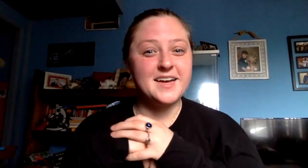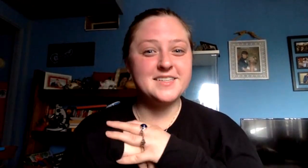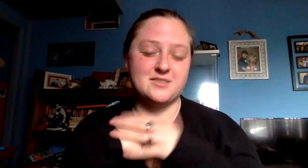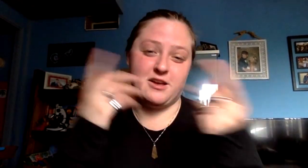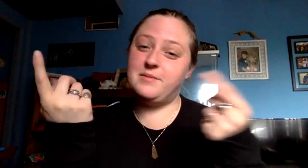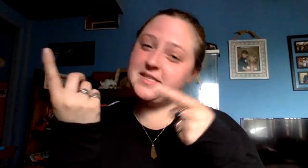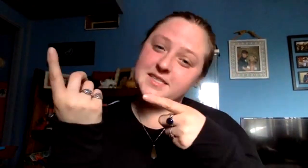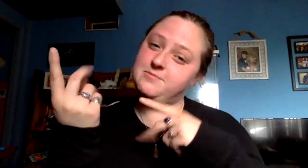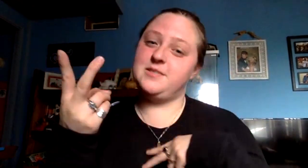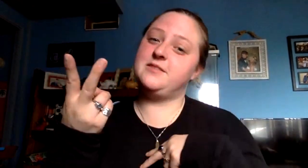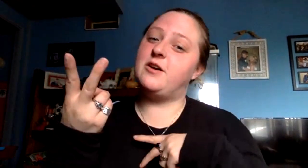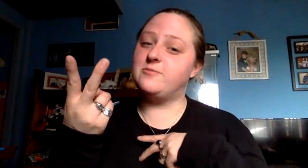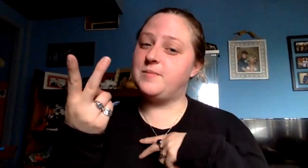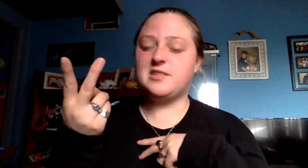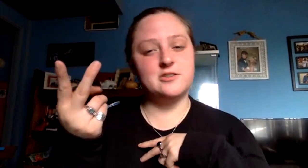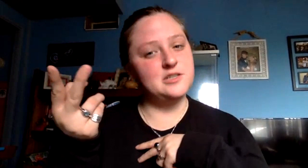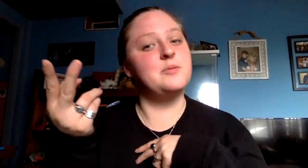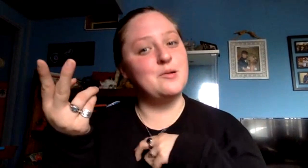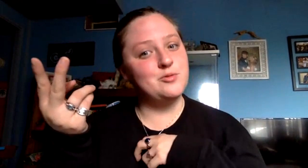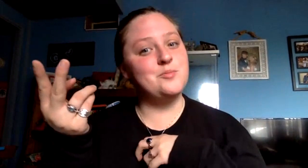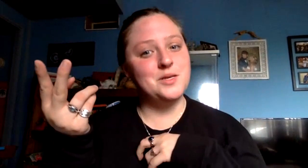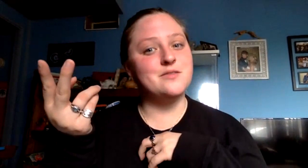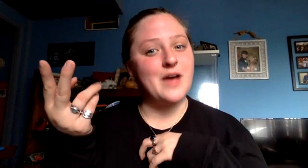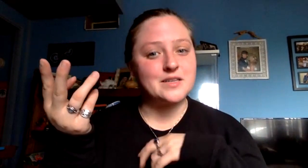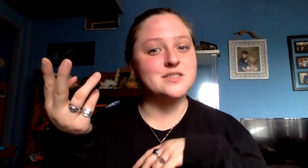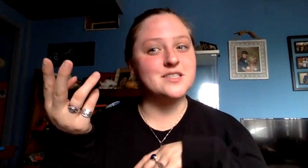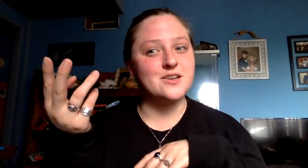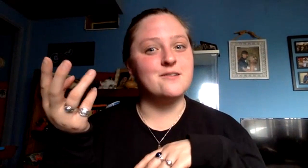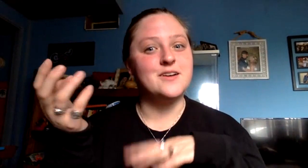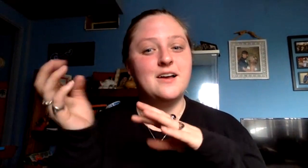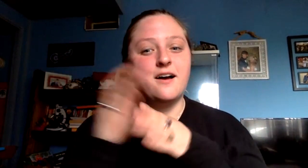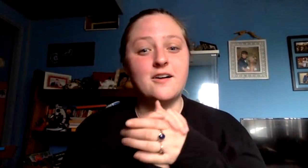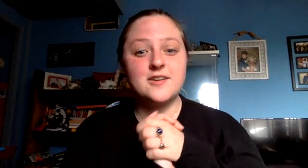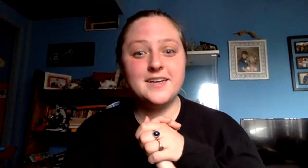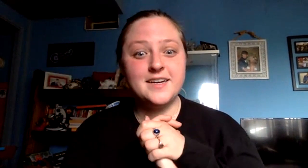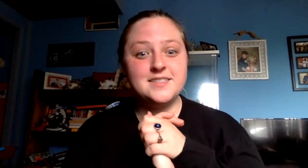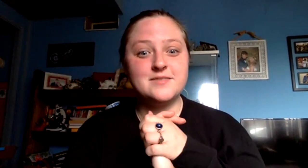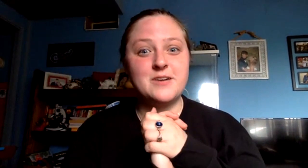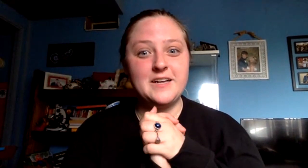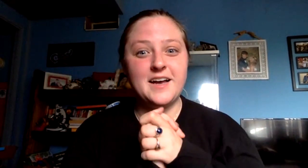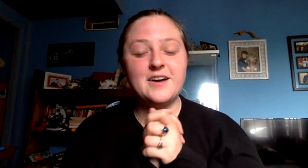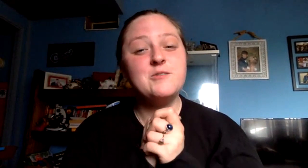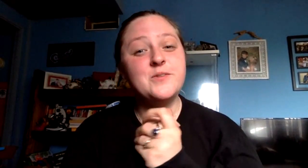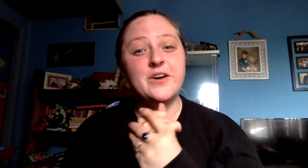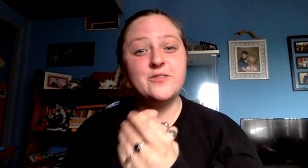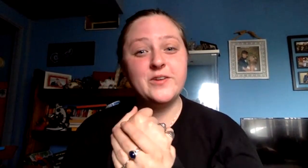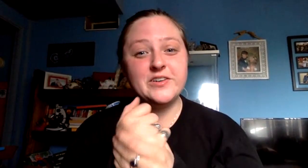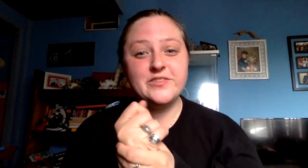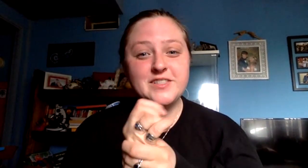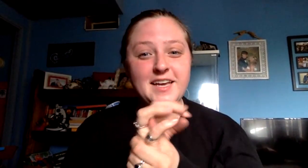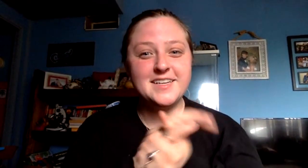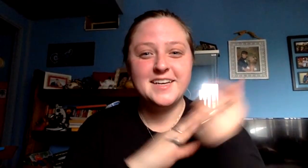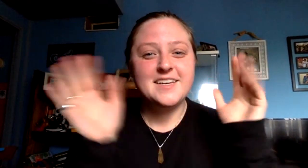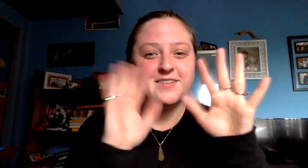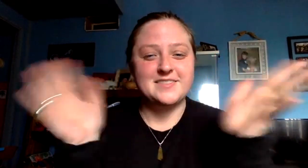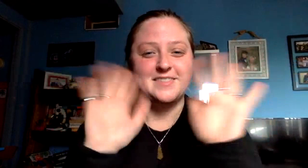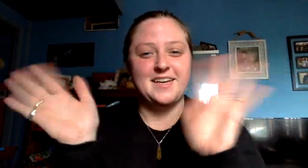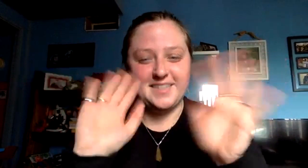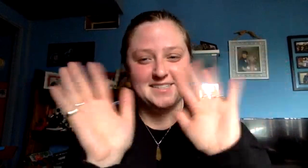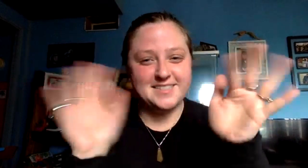email. Okay, so MS Teams and a reminder are going to probably be the fastest though. All right, guys. Well, I hope you have a wonderful